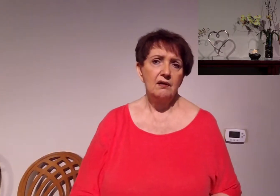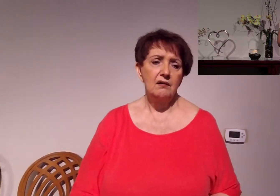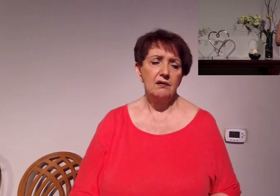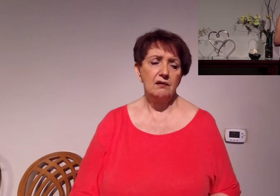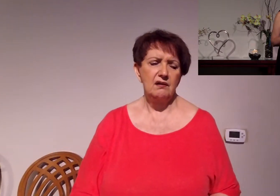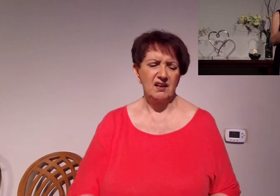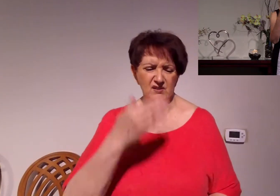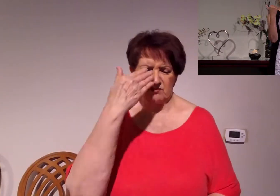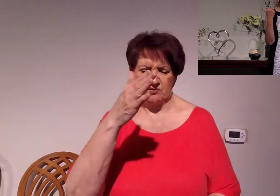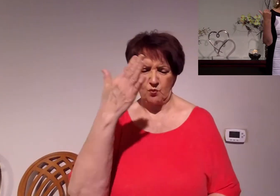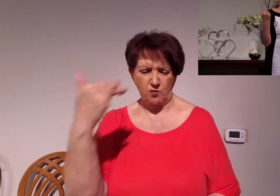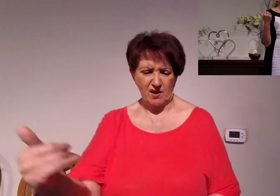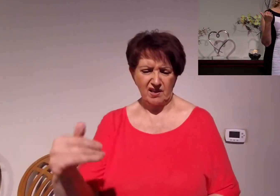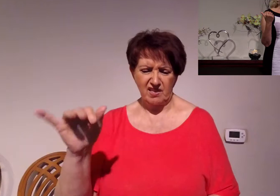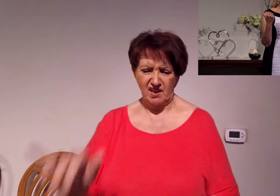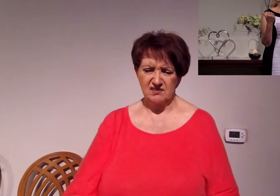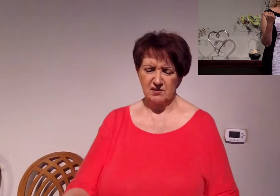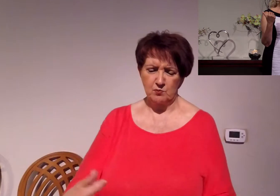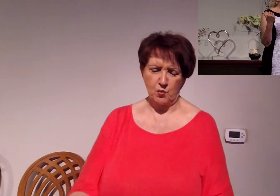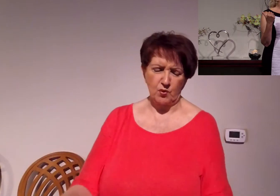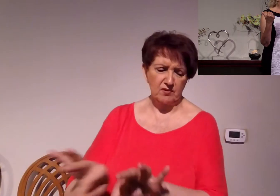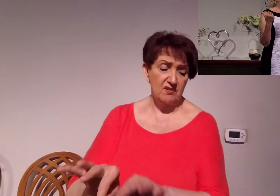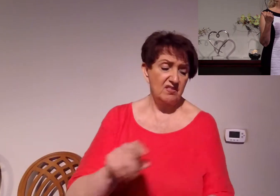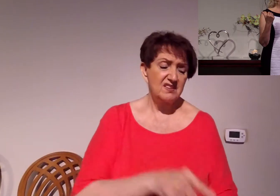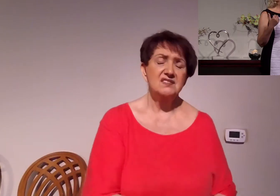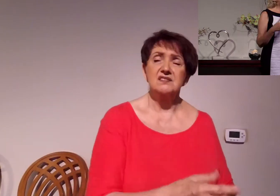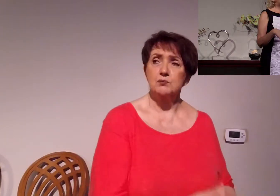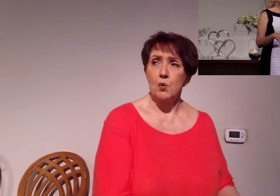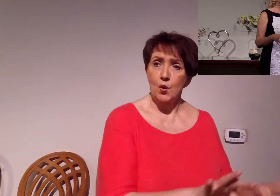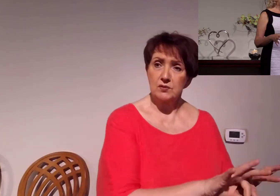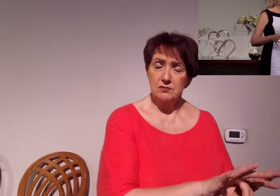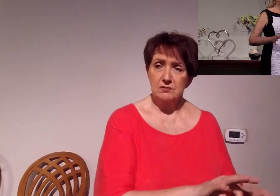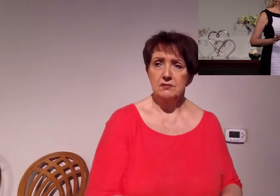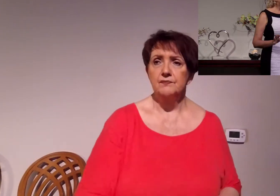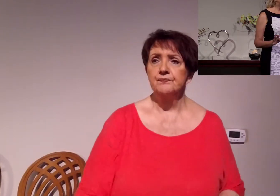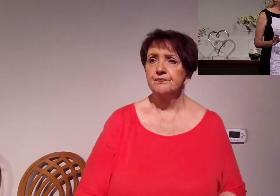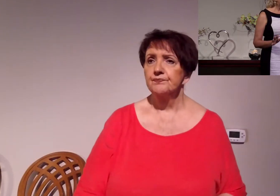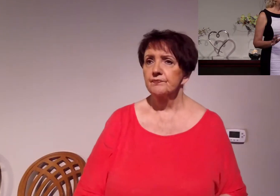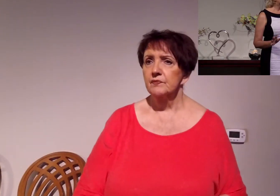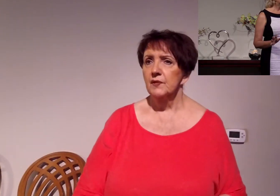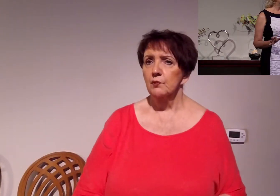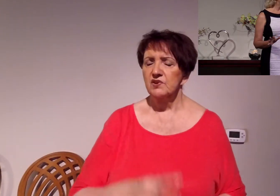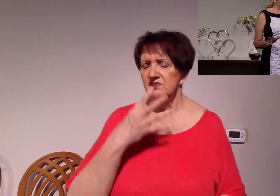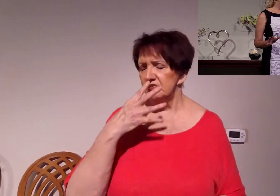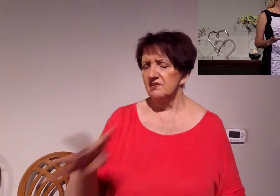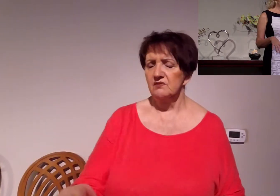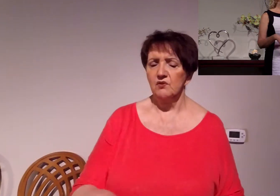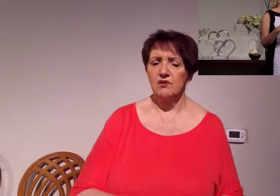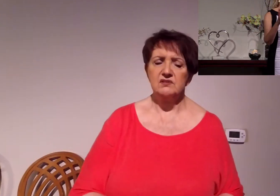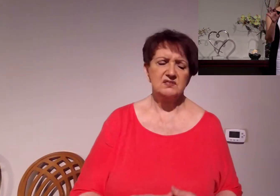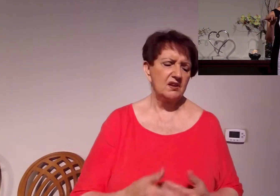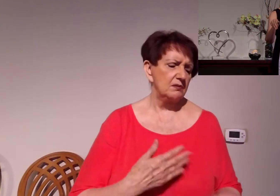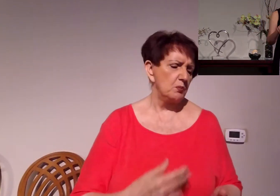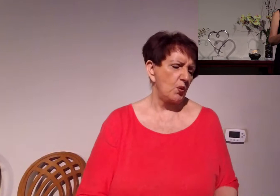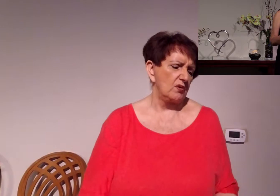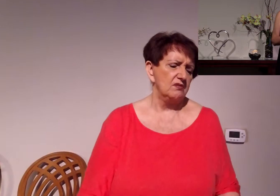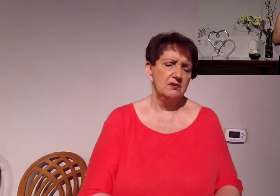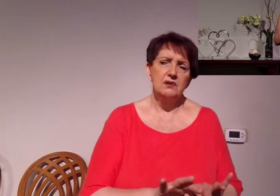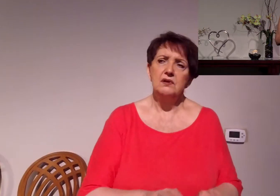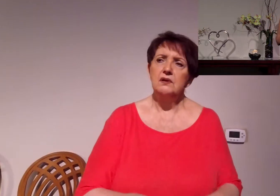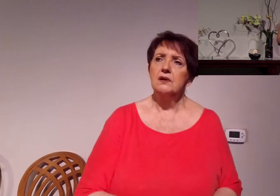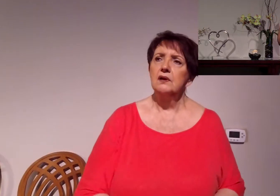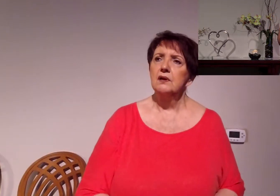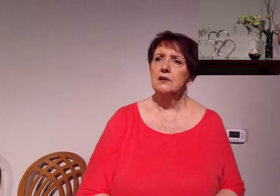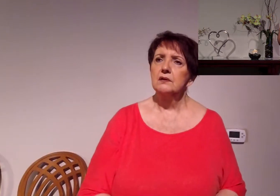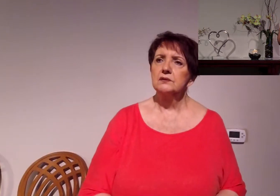that's important. I think this over here is important, right? We pass it off as if it doesn't matter. It's like, oh yeah, well, we'll just, go